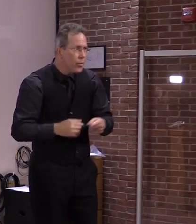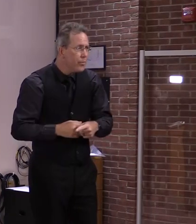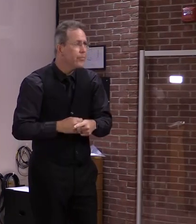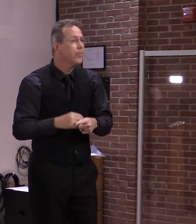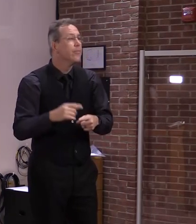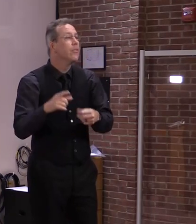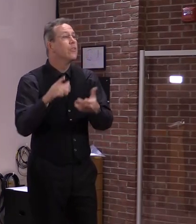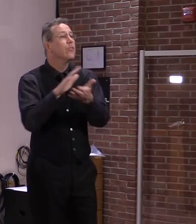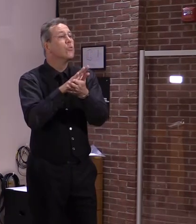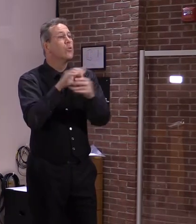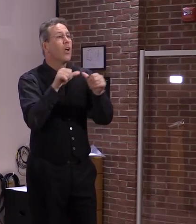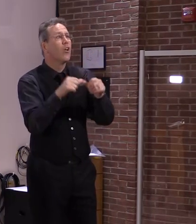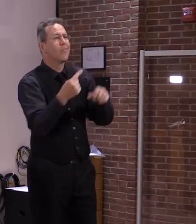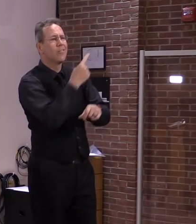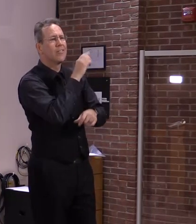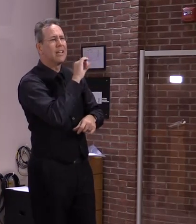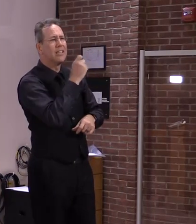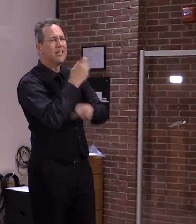substantial.